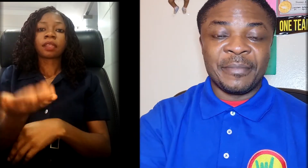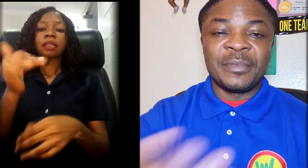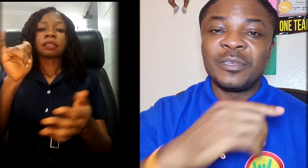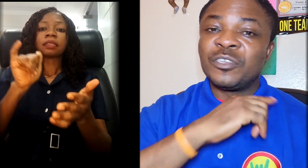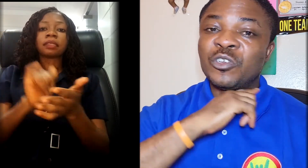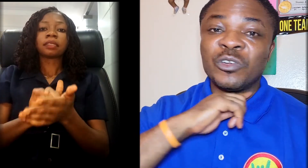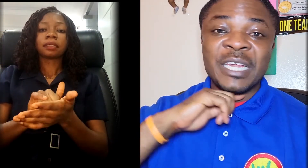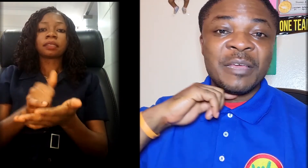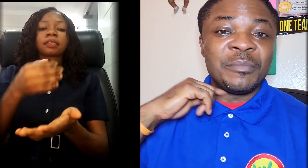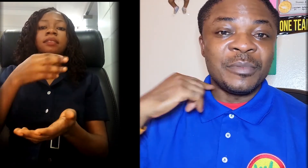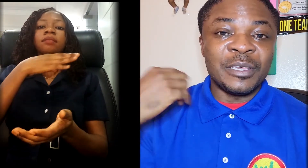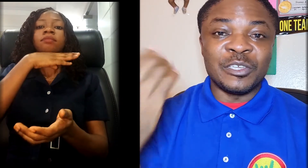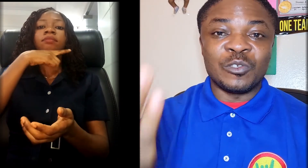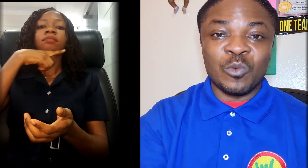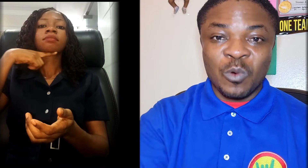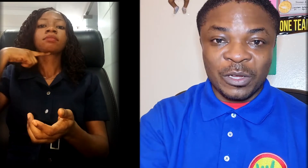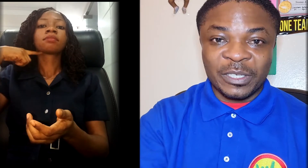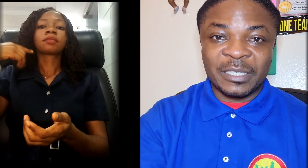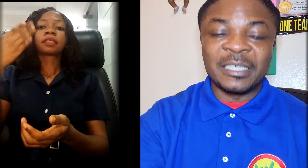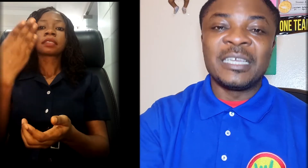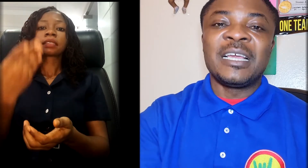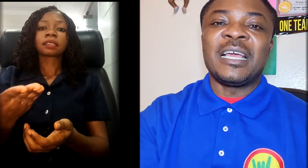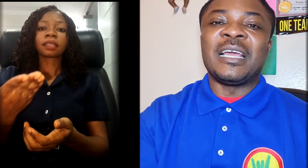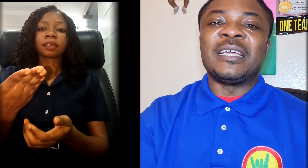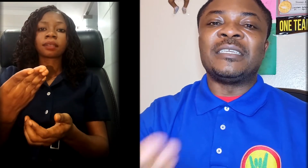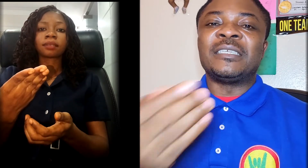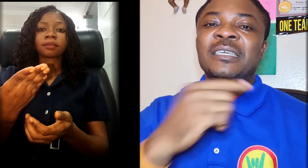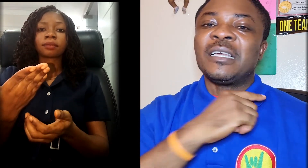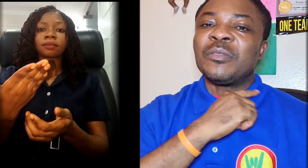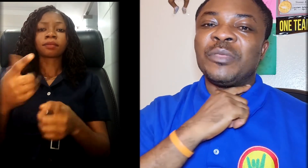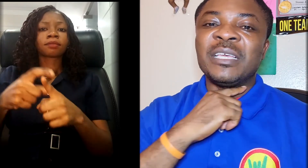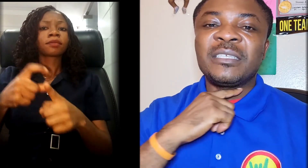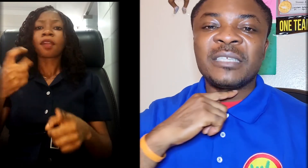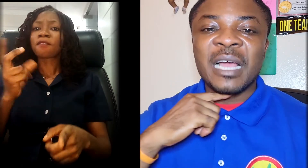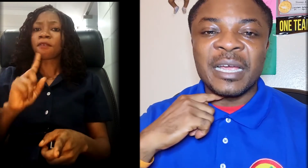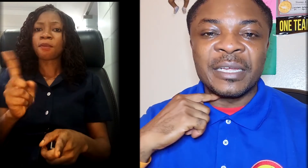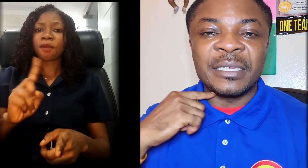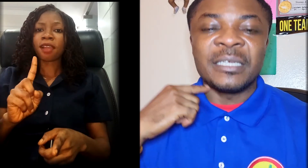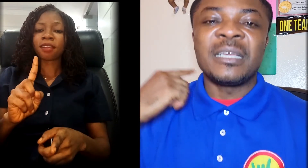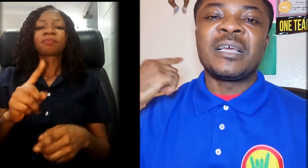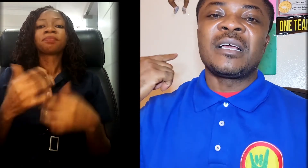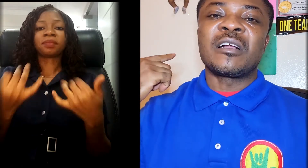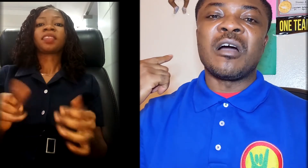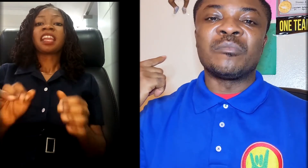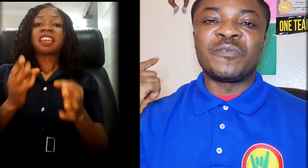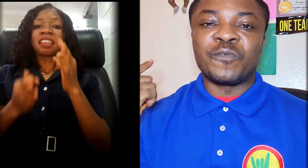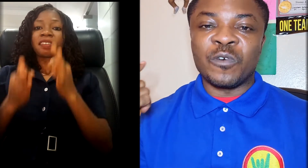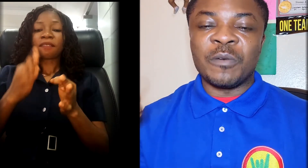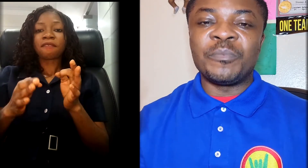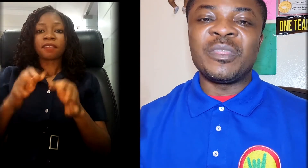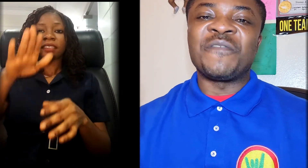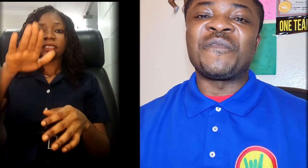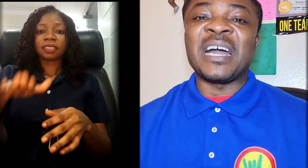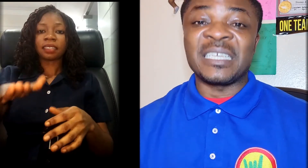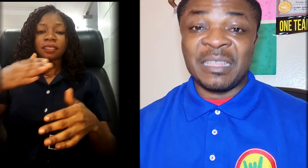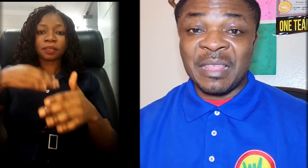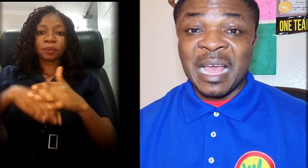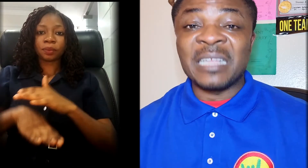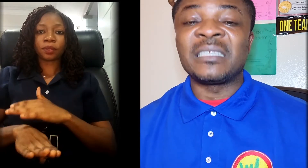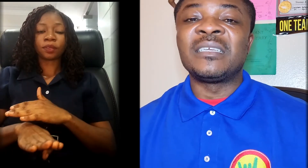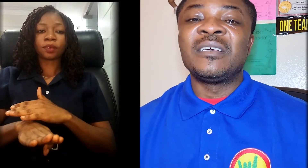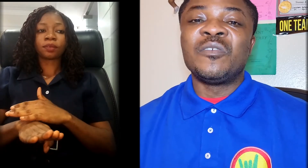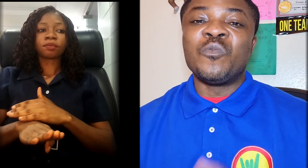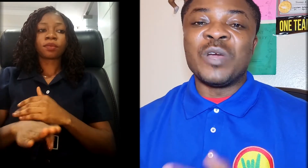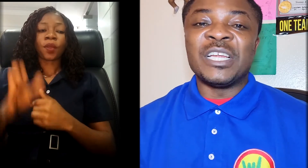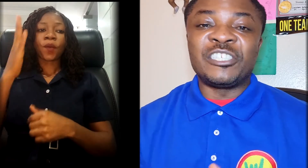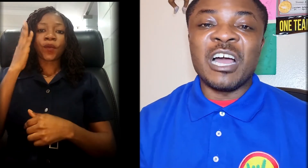name? Your name is what? And this sign comes from the fact